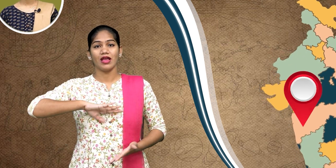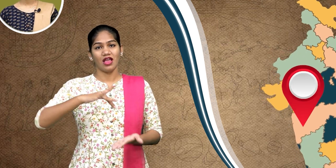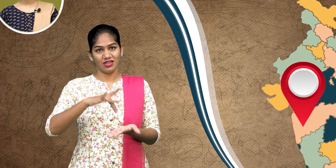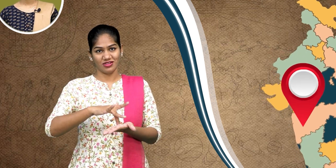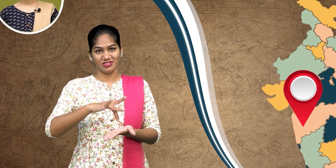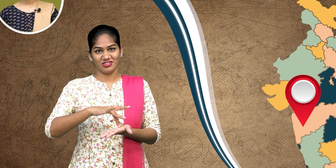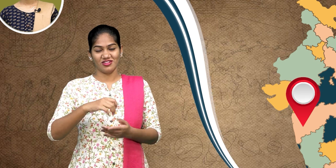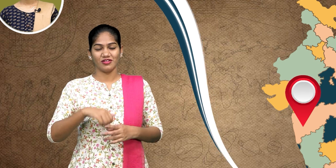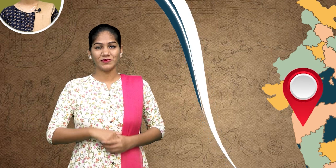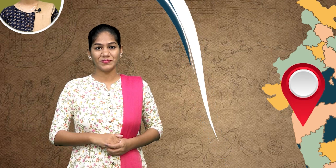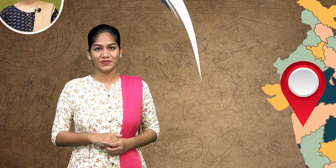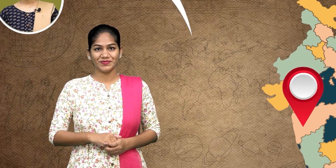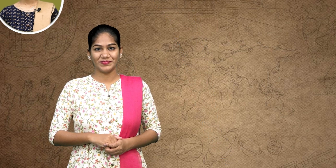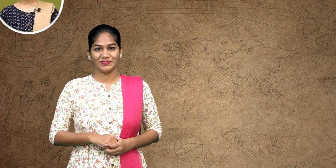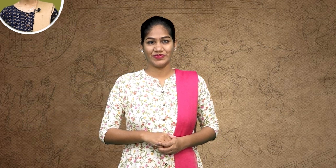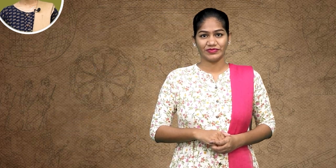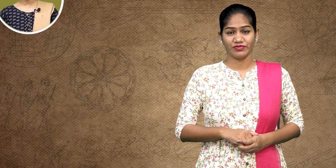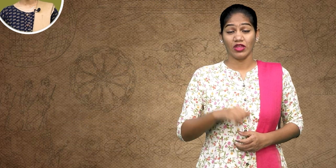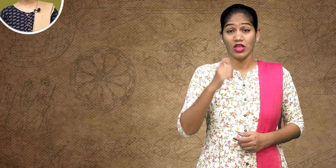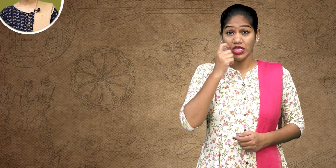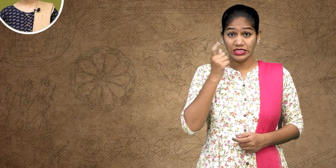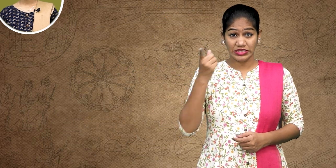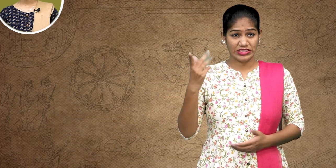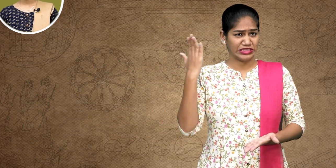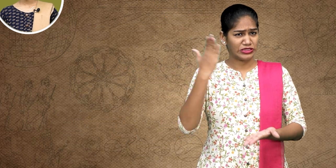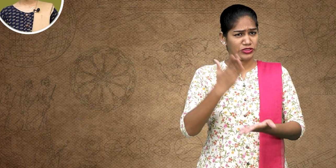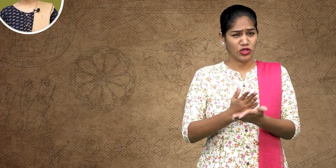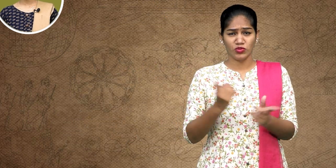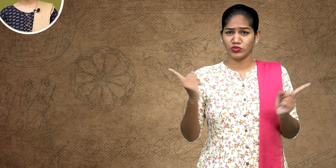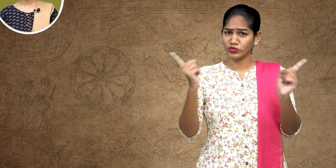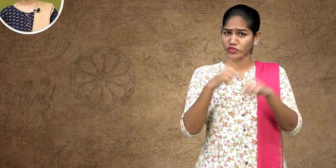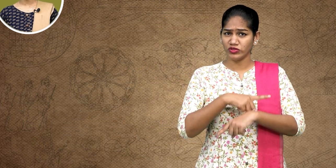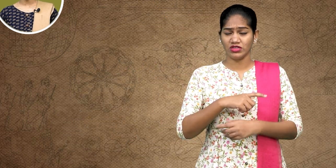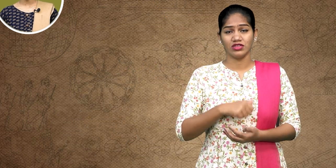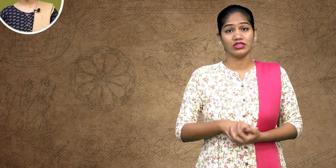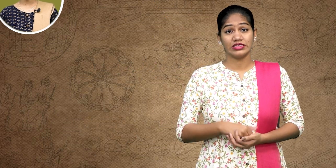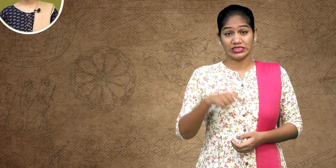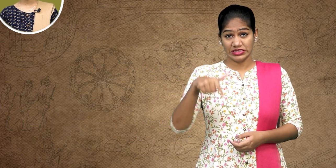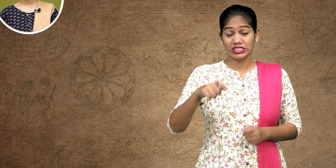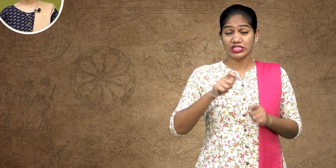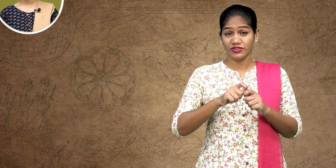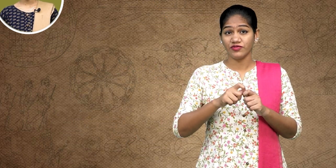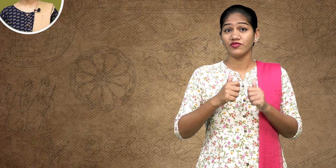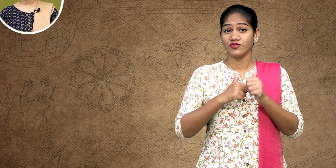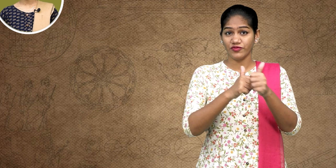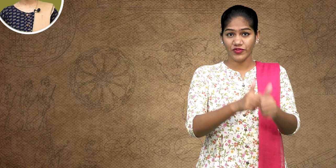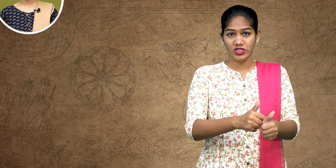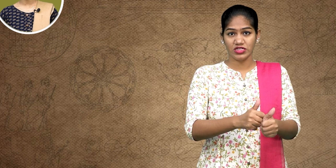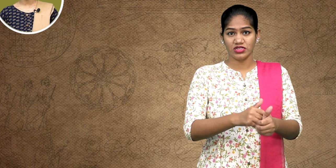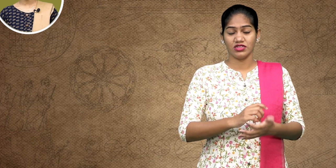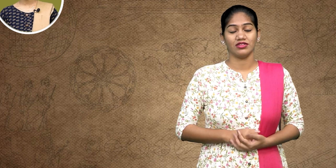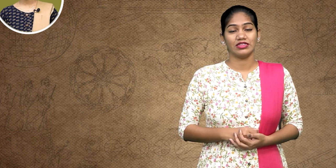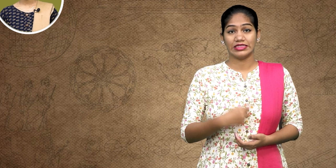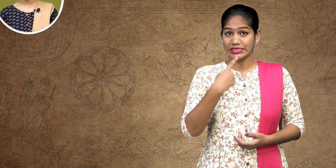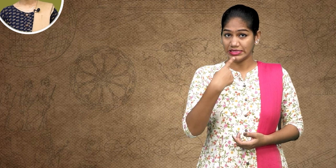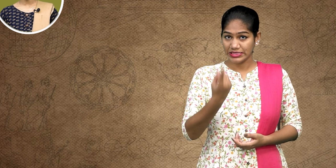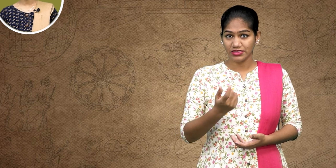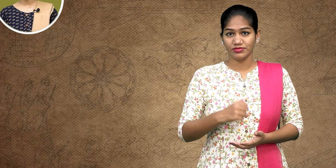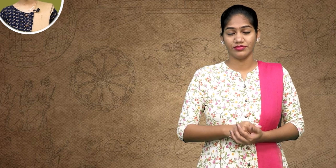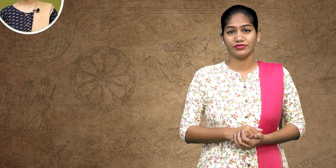He opposed the existing practice of considering